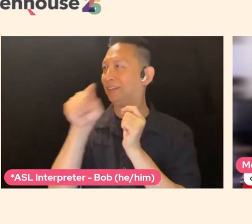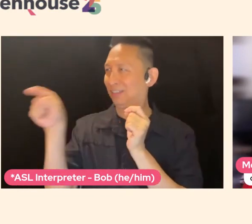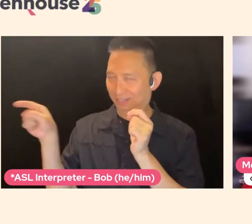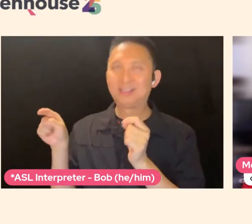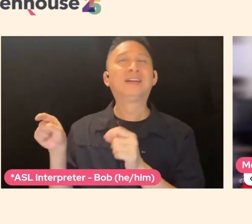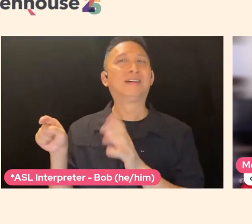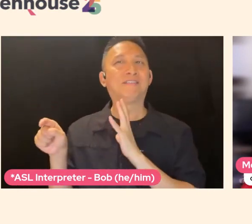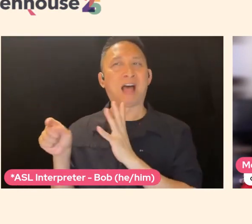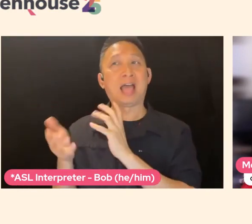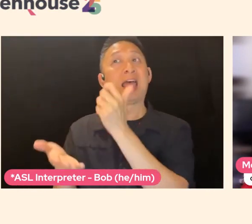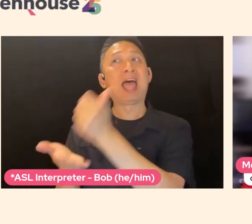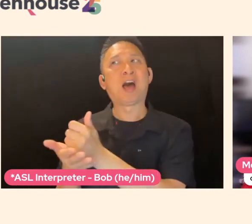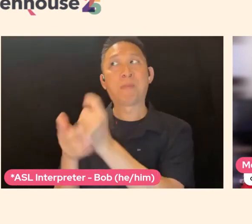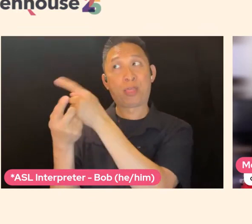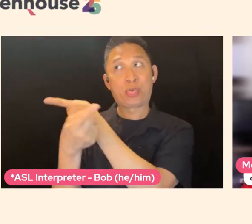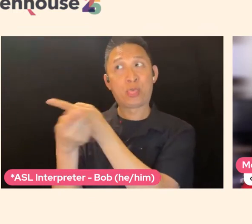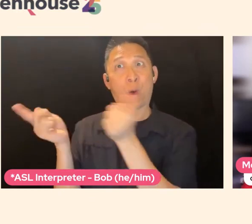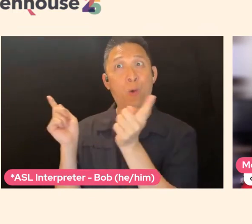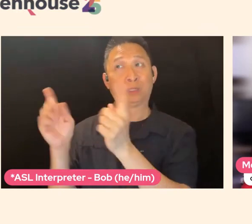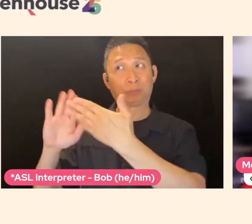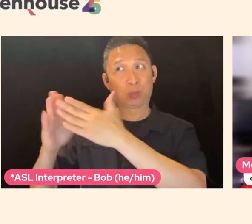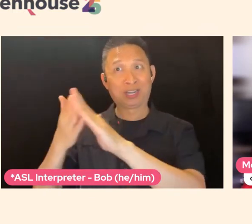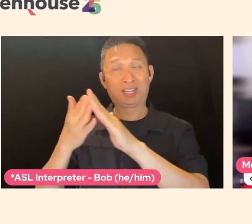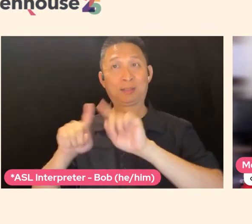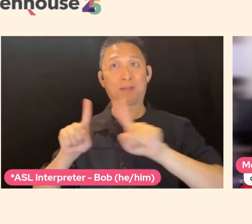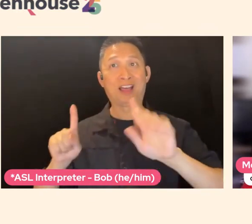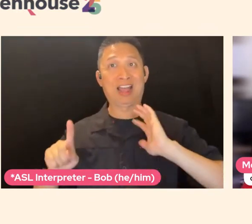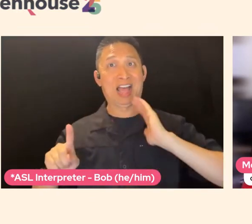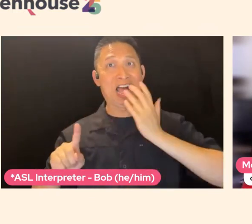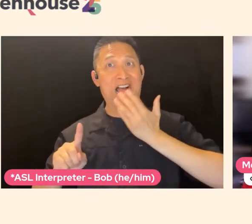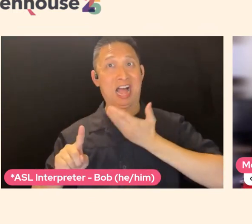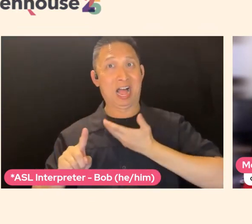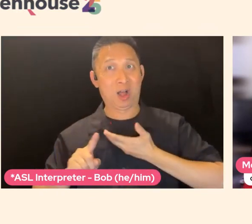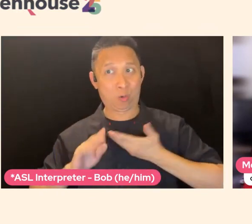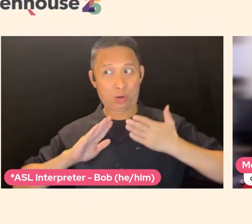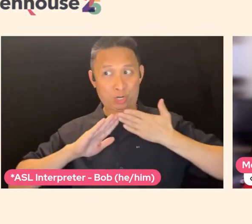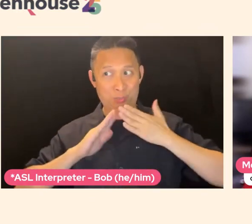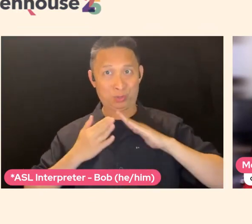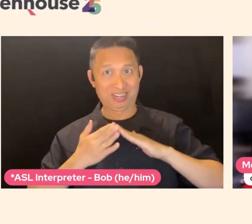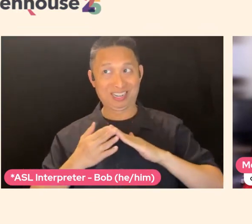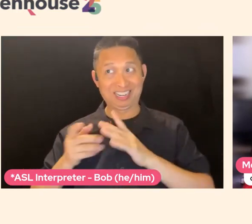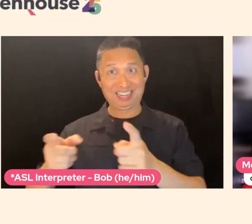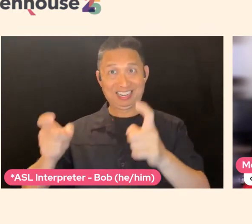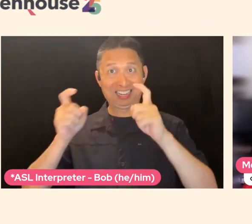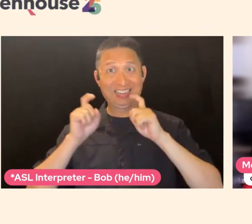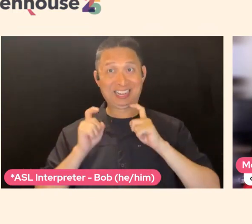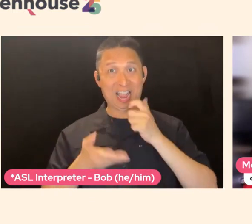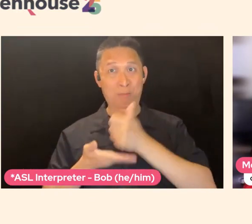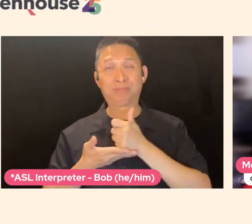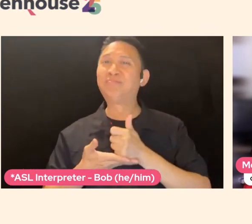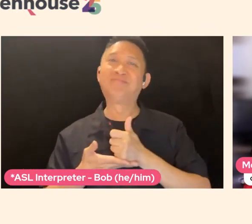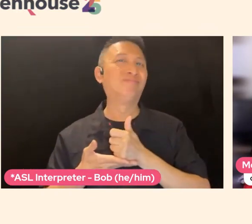community. And that is a problem. It is tokenization at its best.